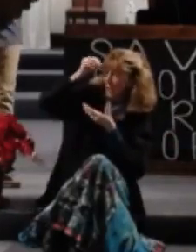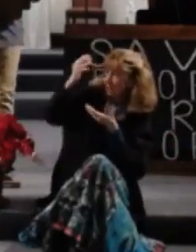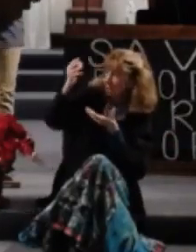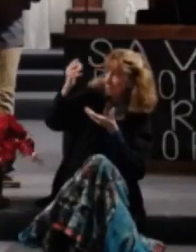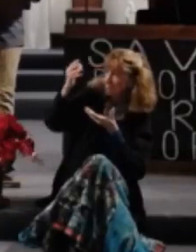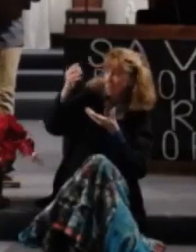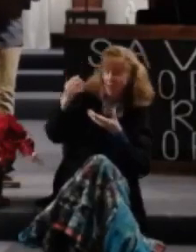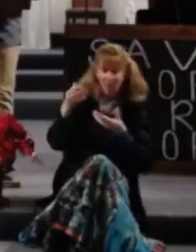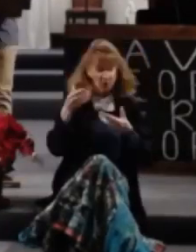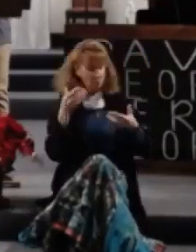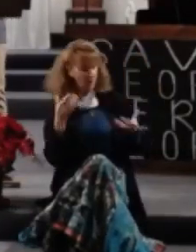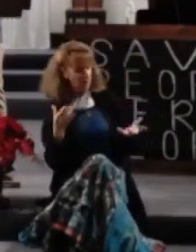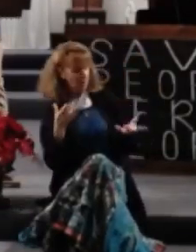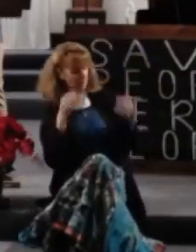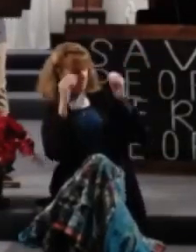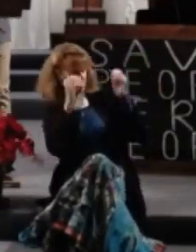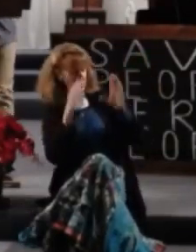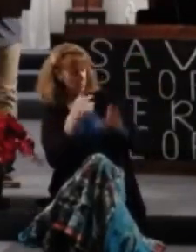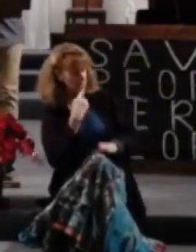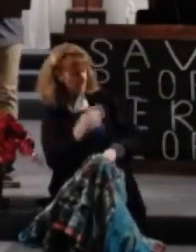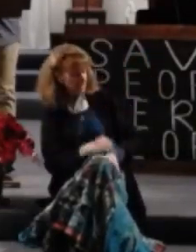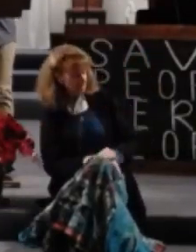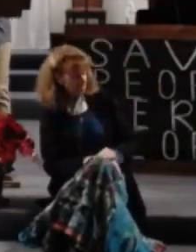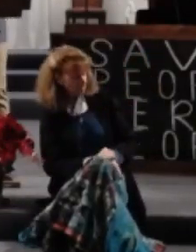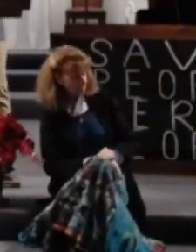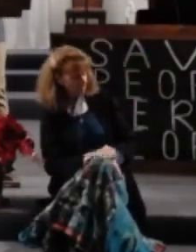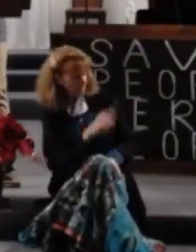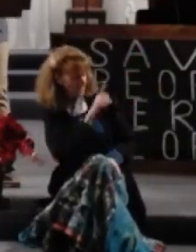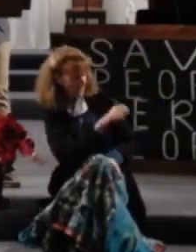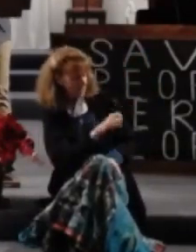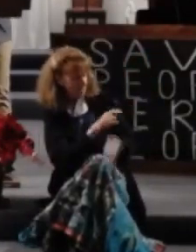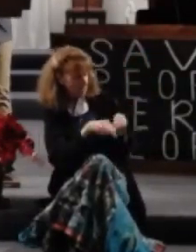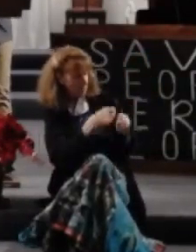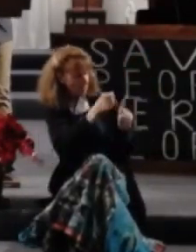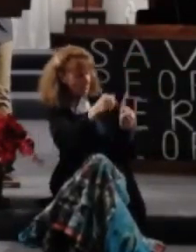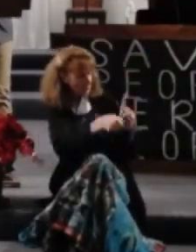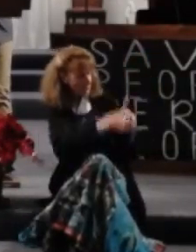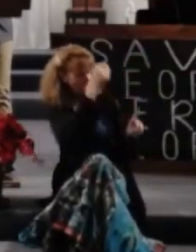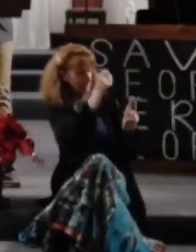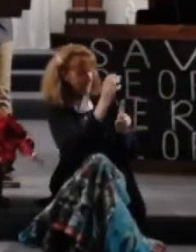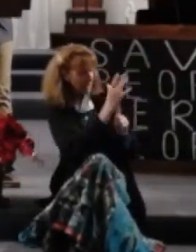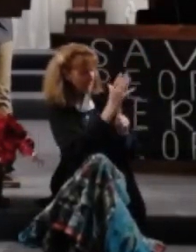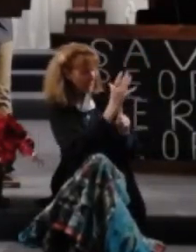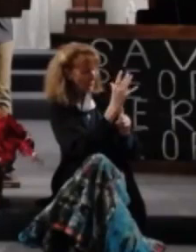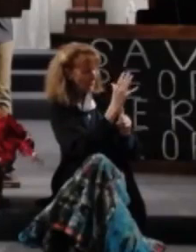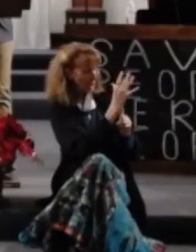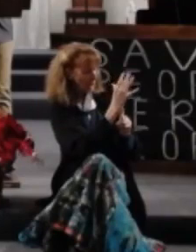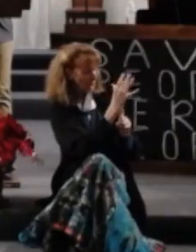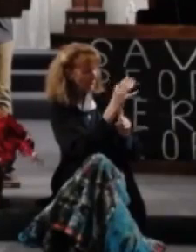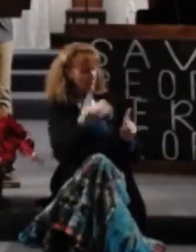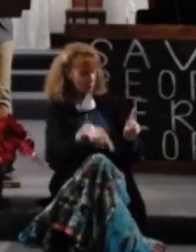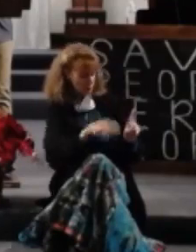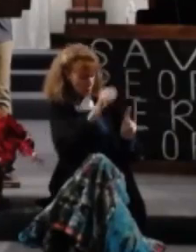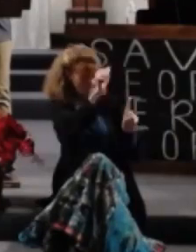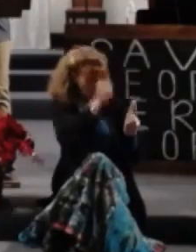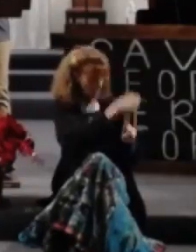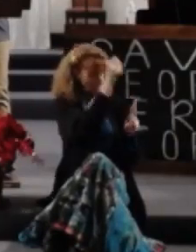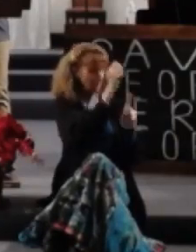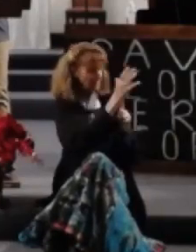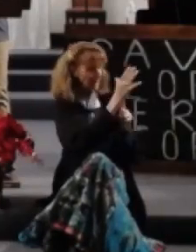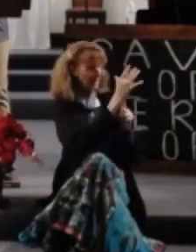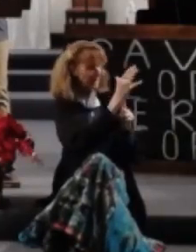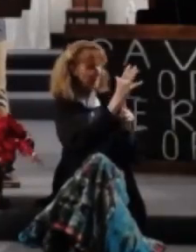"Well," said the Christian teacher, "let me ask you this. When you light a candle, do you light it to make the candle